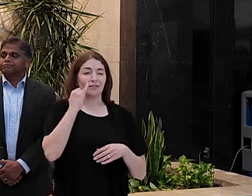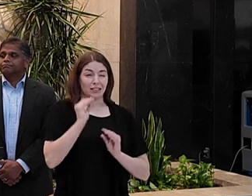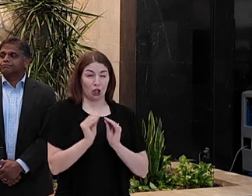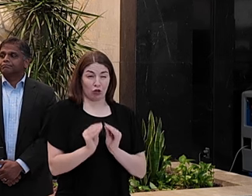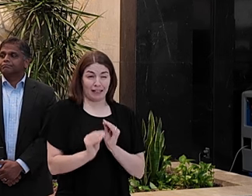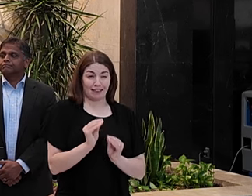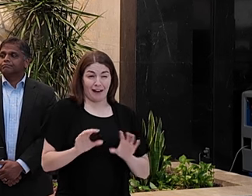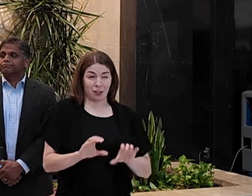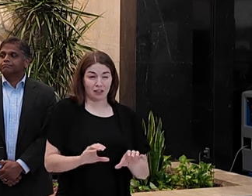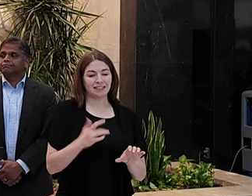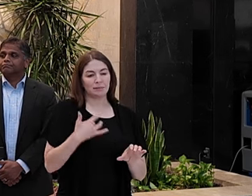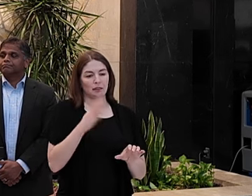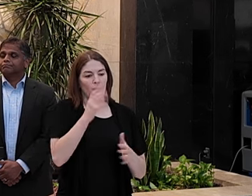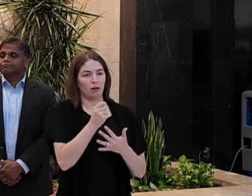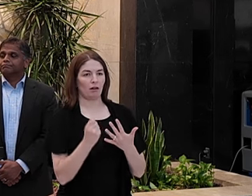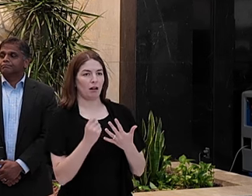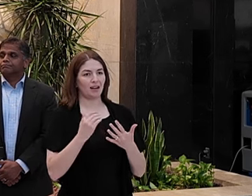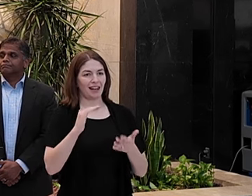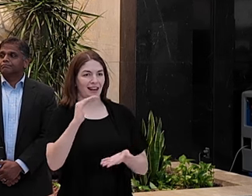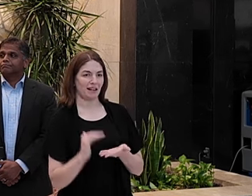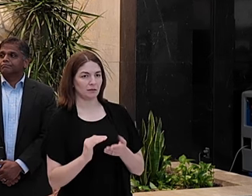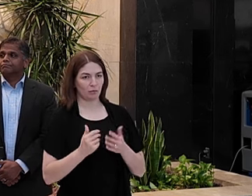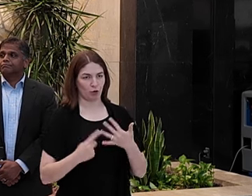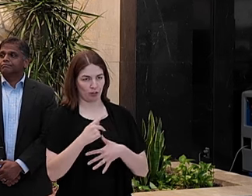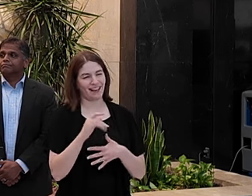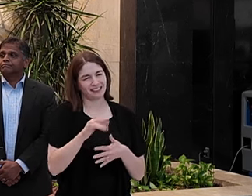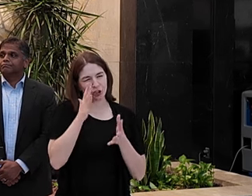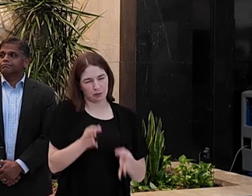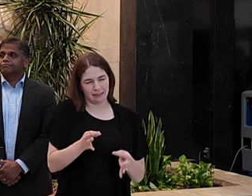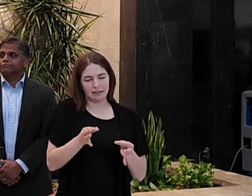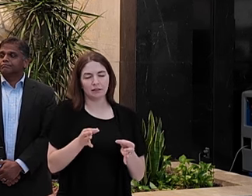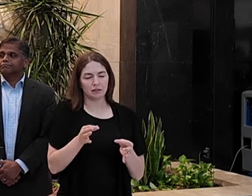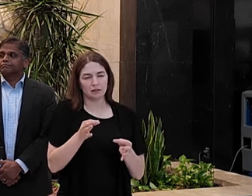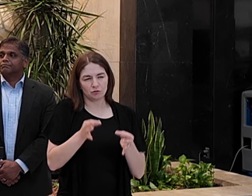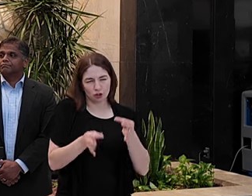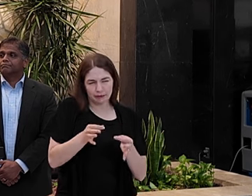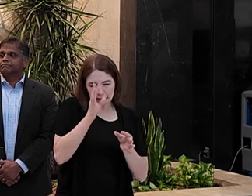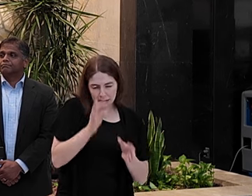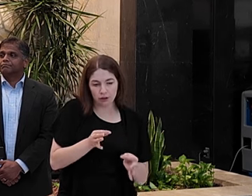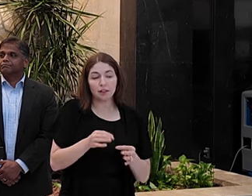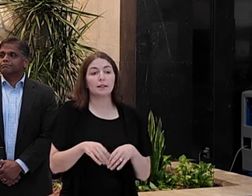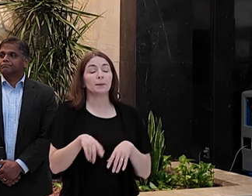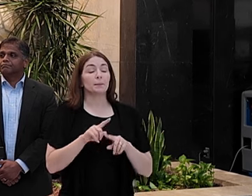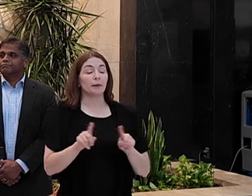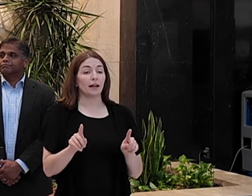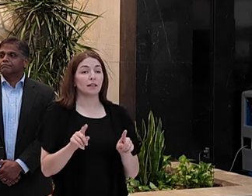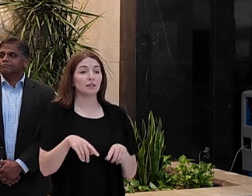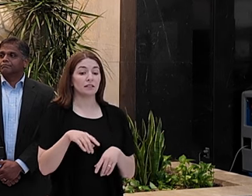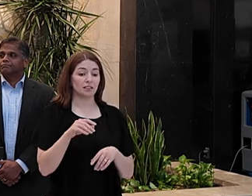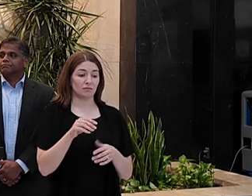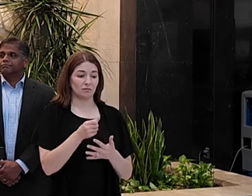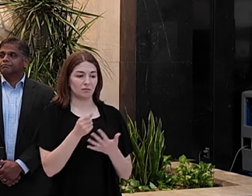a lower priority. It's a judgment call when you need to do that. Switching it to a preventative maintenance item on a routine basis removes